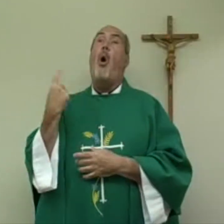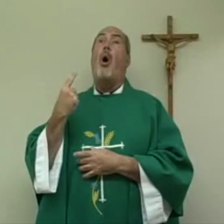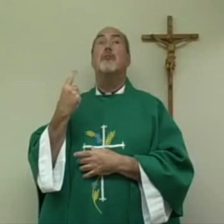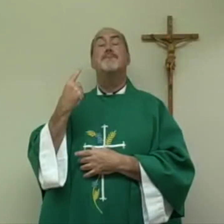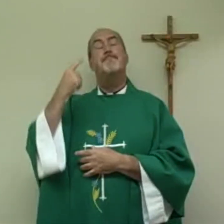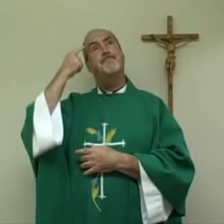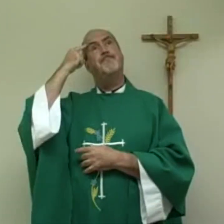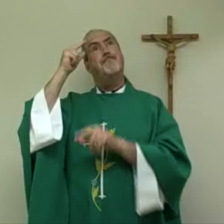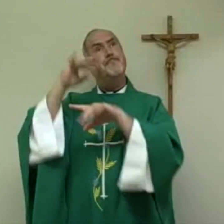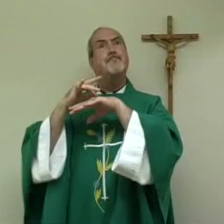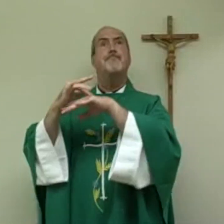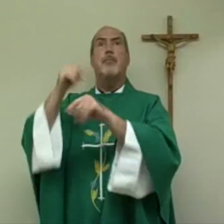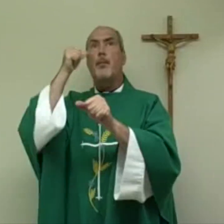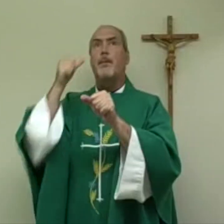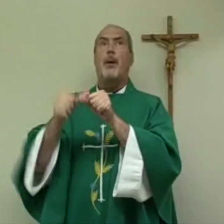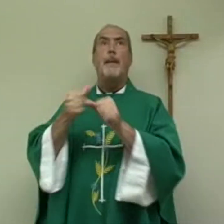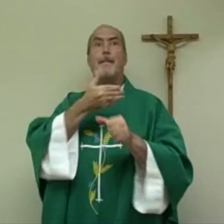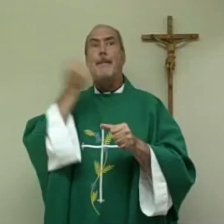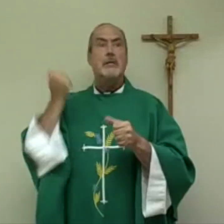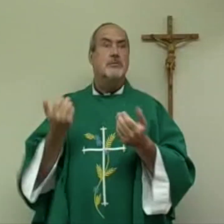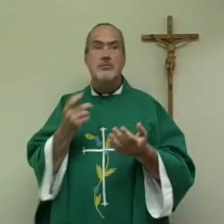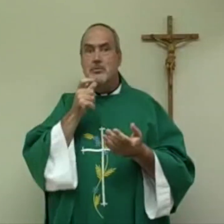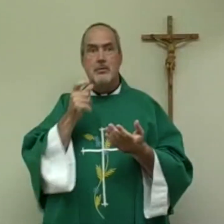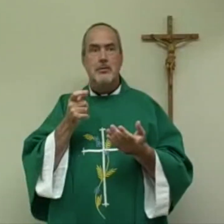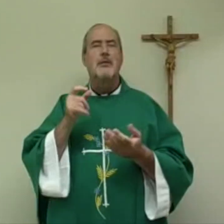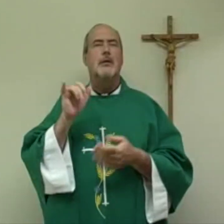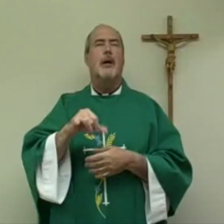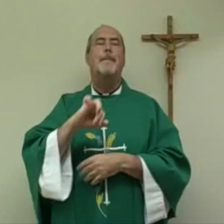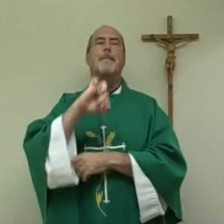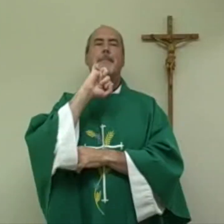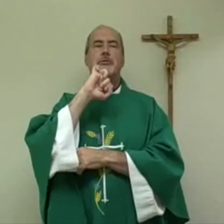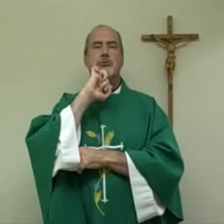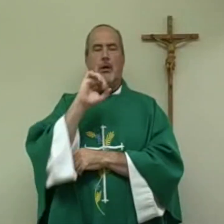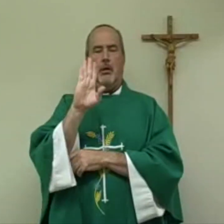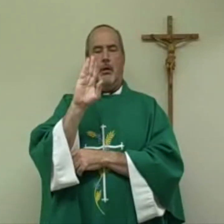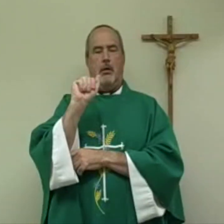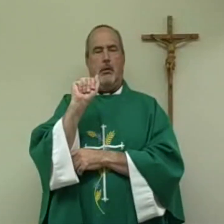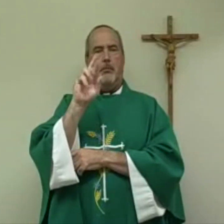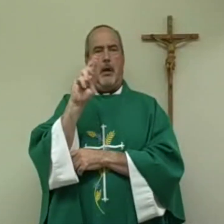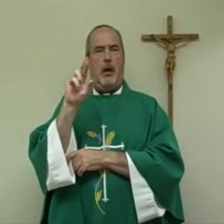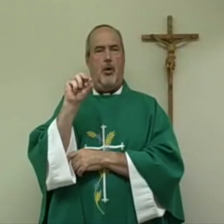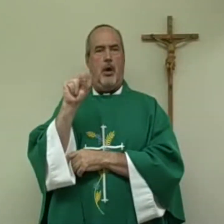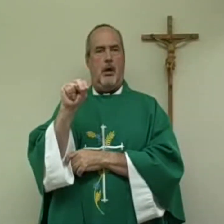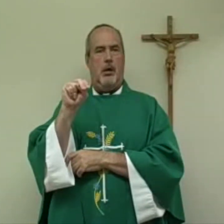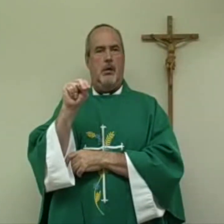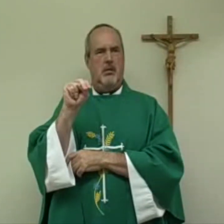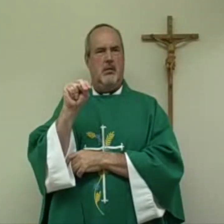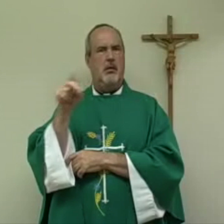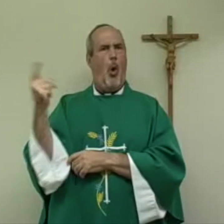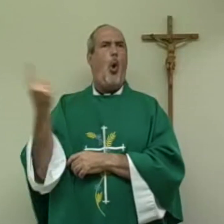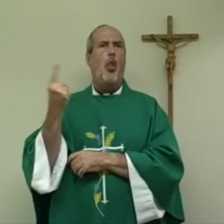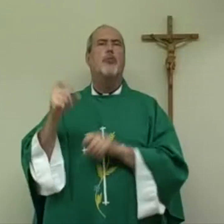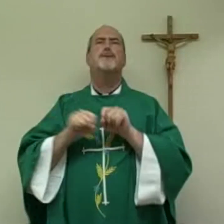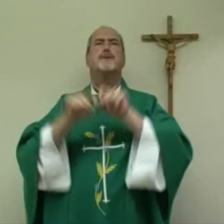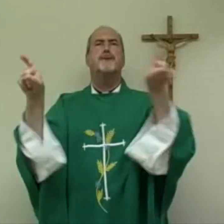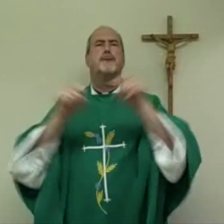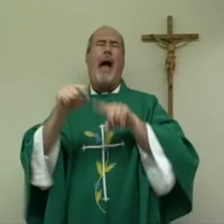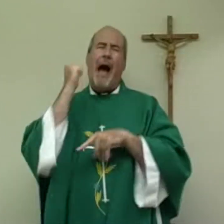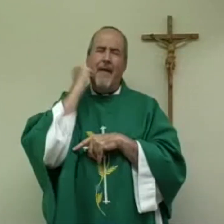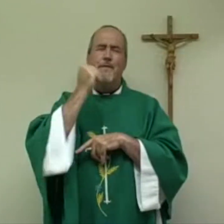of what they mean and what Jesus really meant. But the one that I remember best is a commentary that was given by Bishop